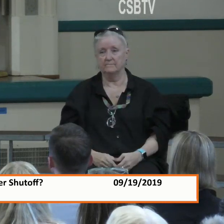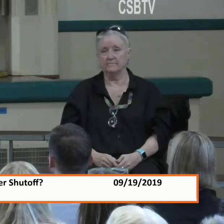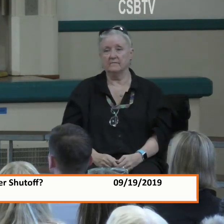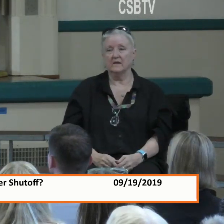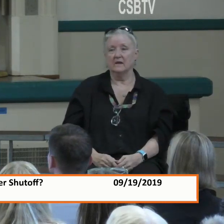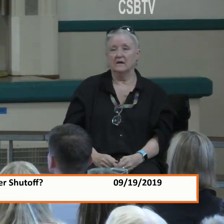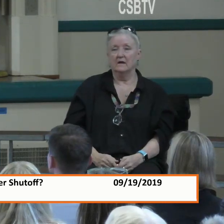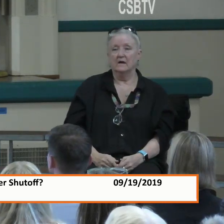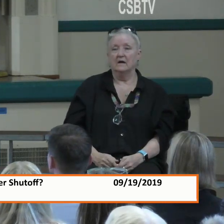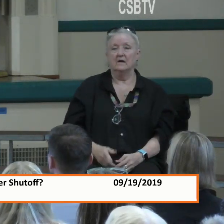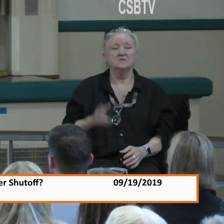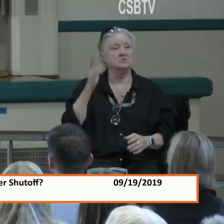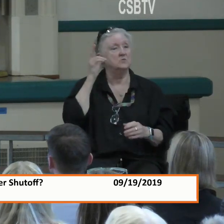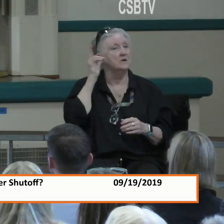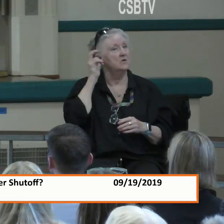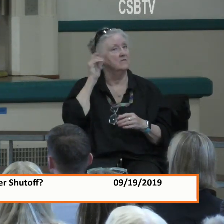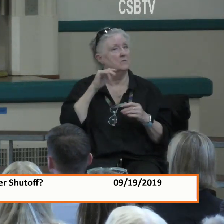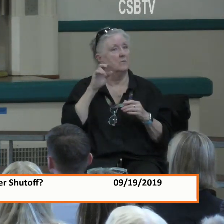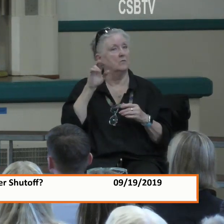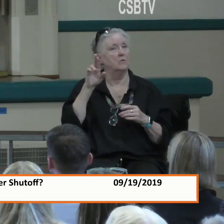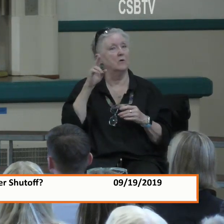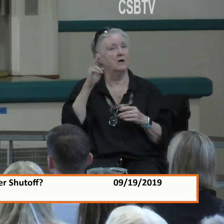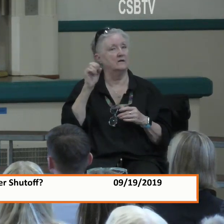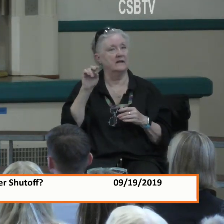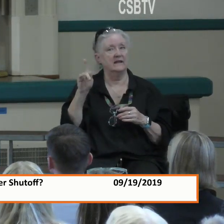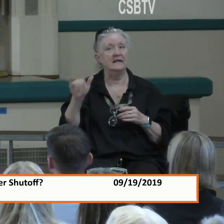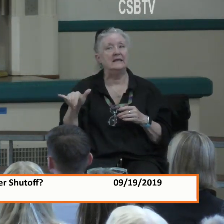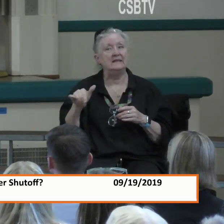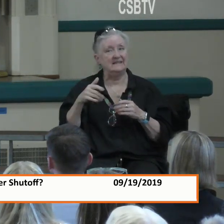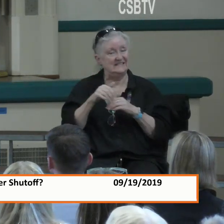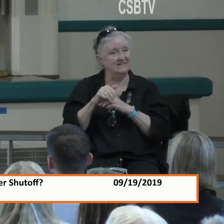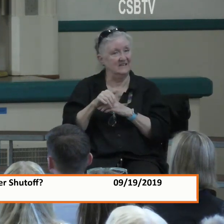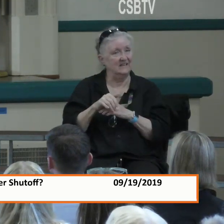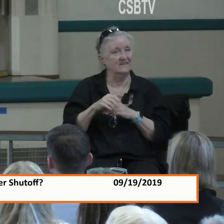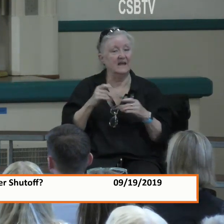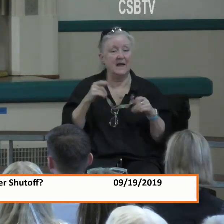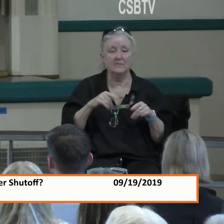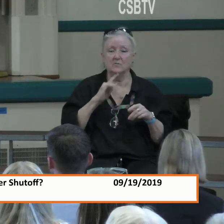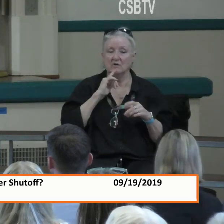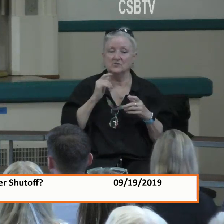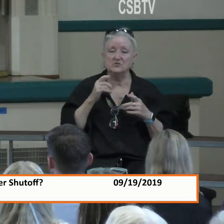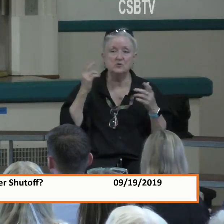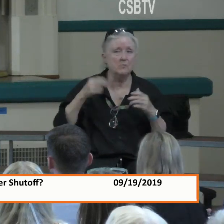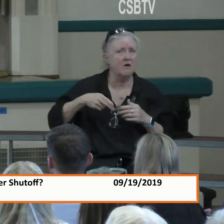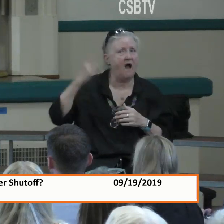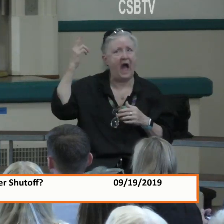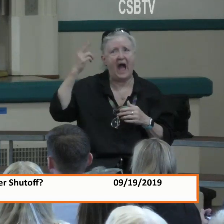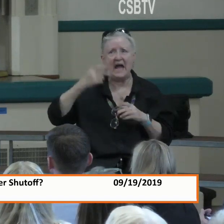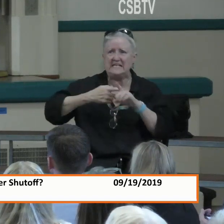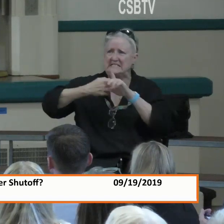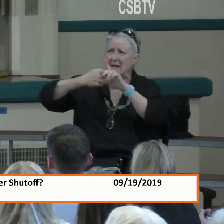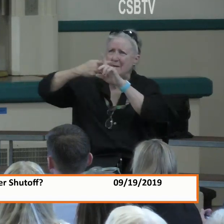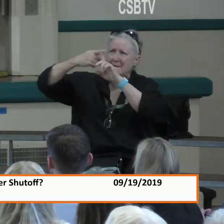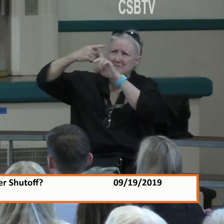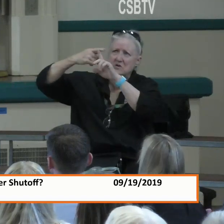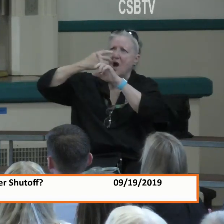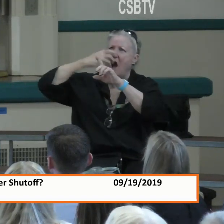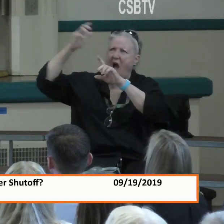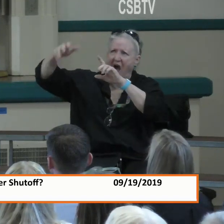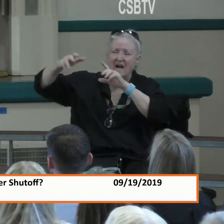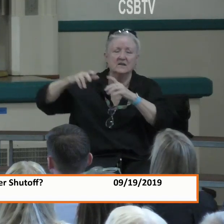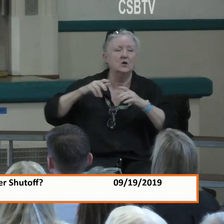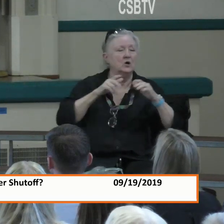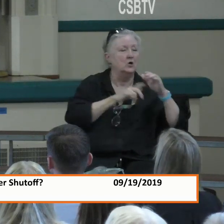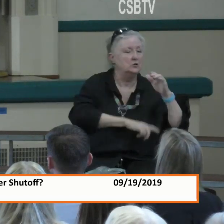we heard from Rondi this evening, these events will only occur when there's super high temperatures, low humidities, and